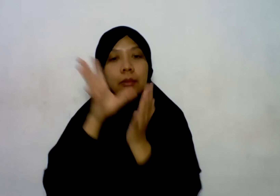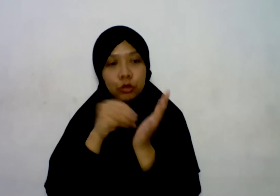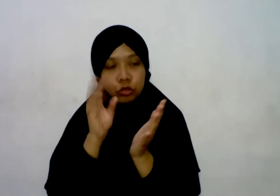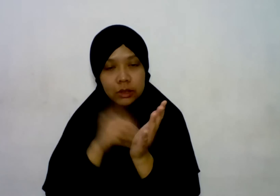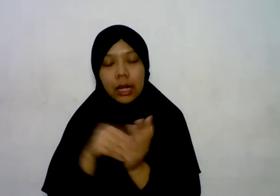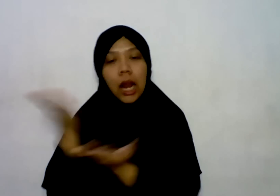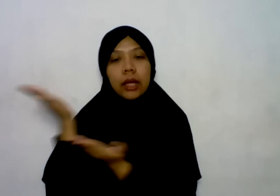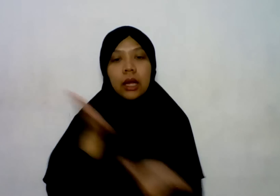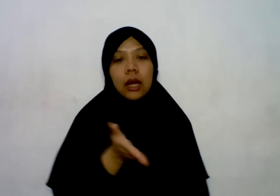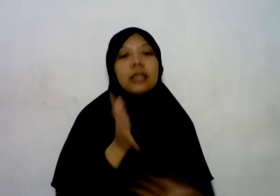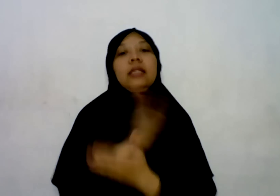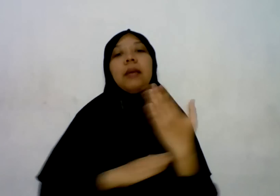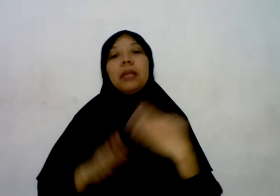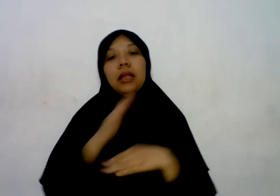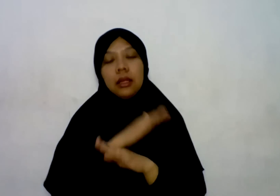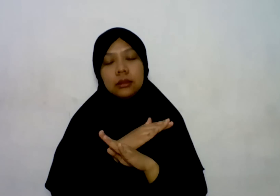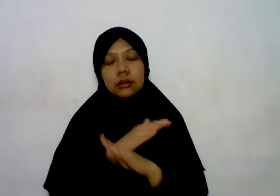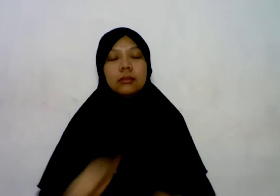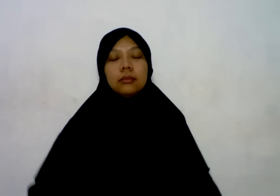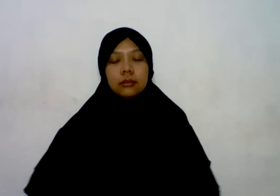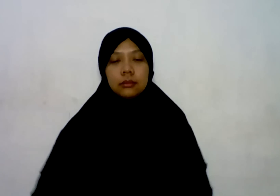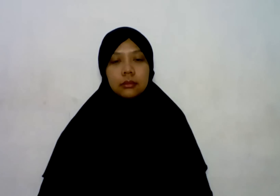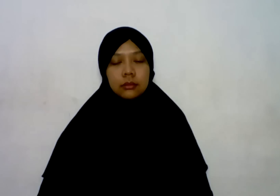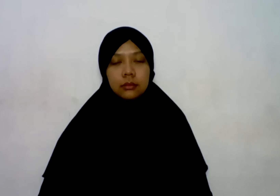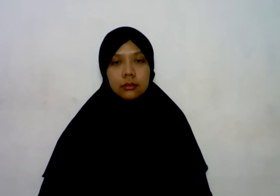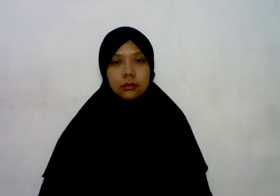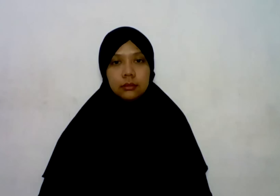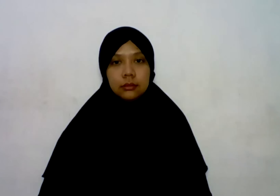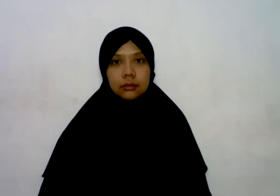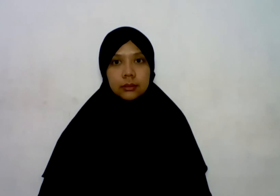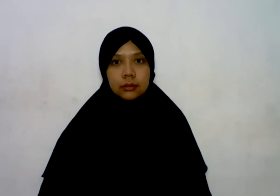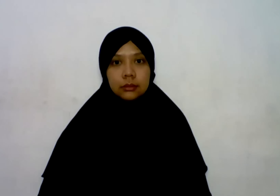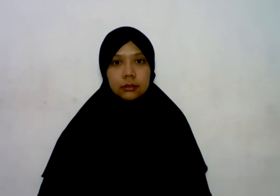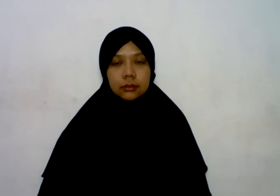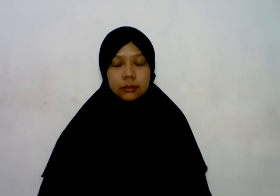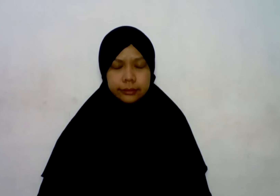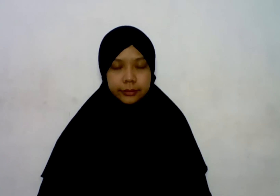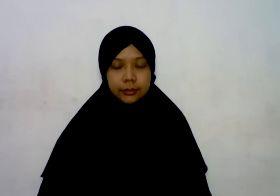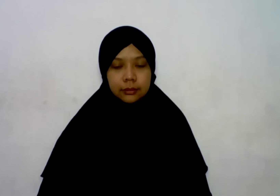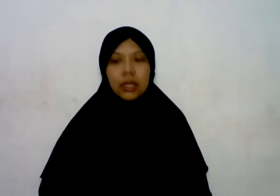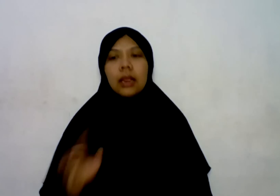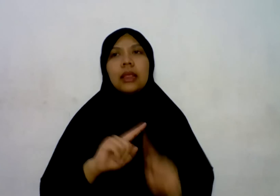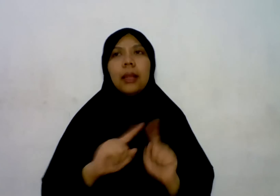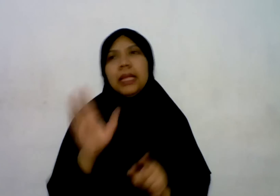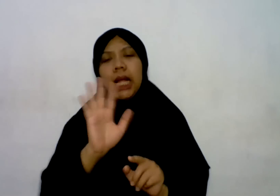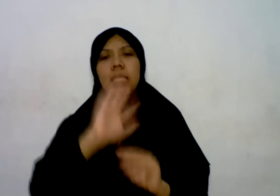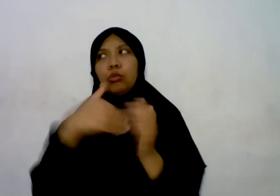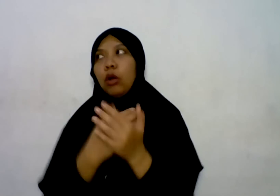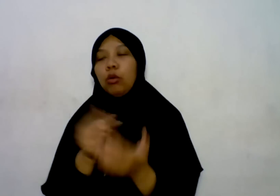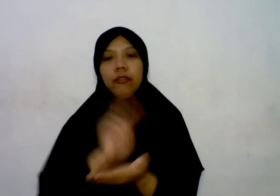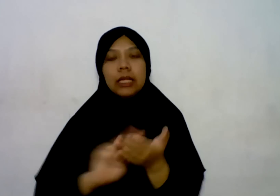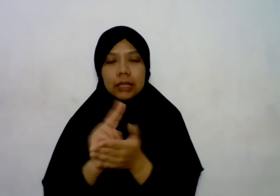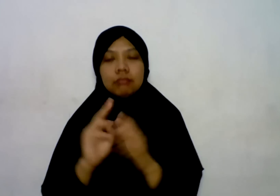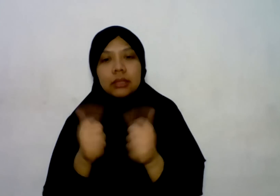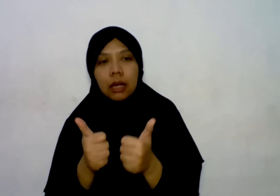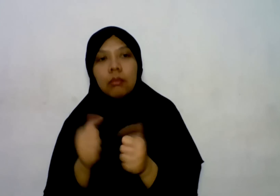yeah, only big universities can afford, only the university can provide disability services. Because